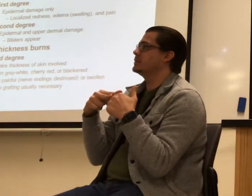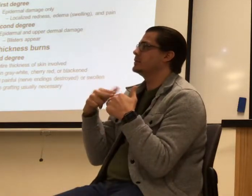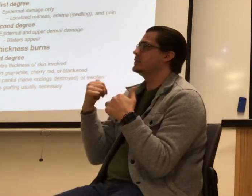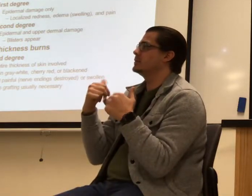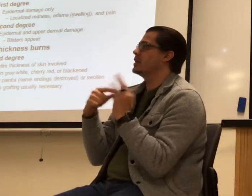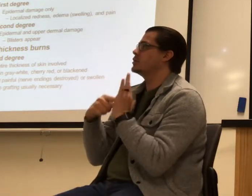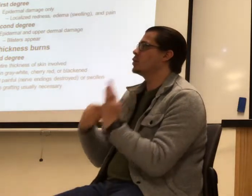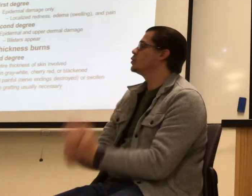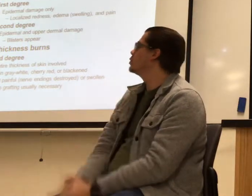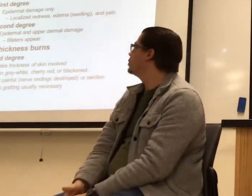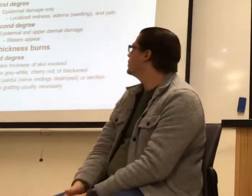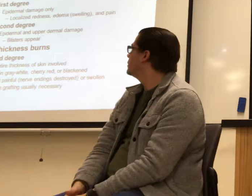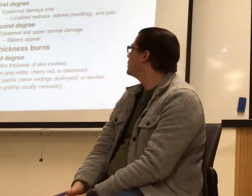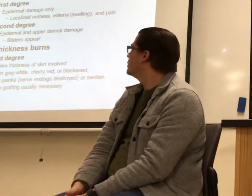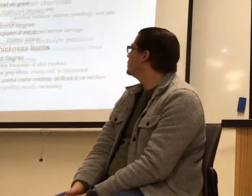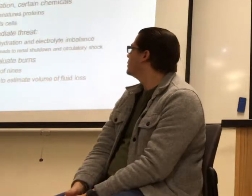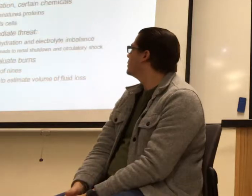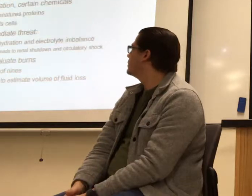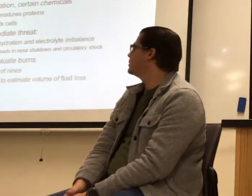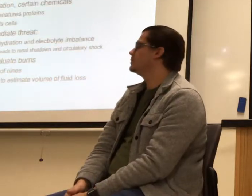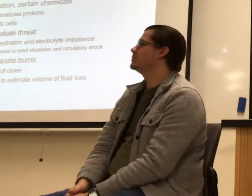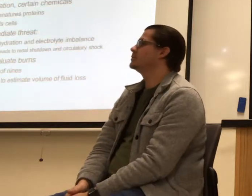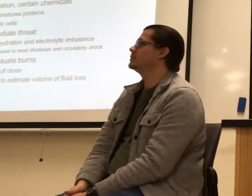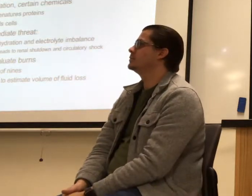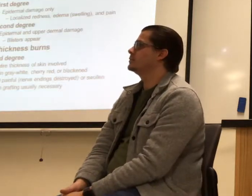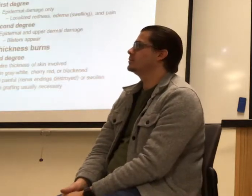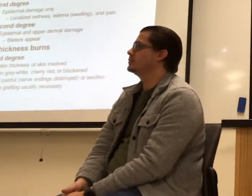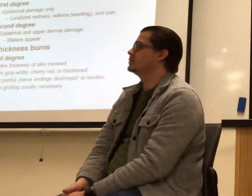says, and it has some other